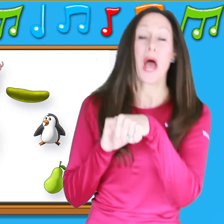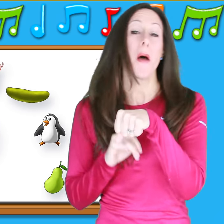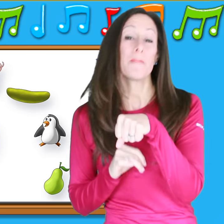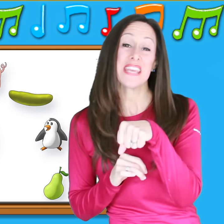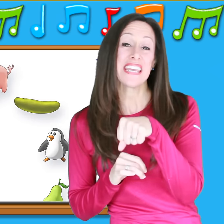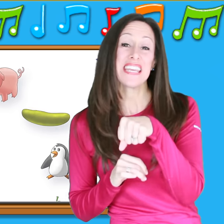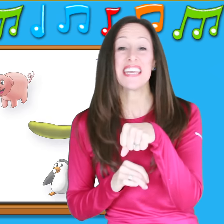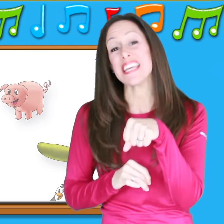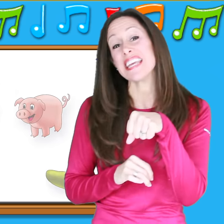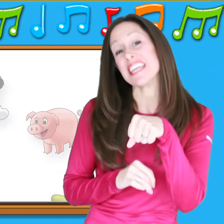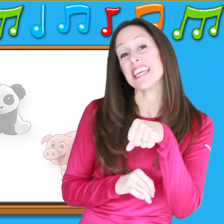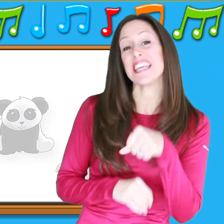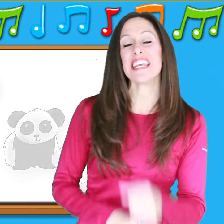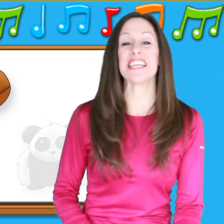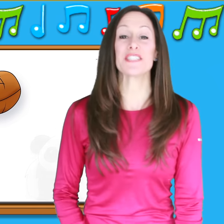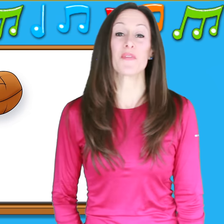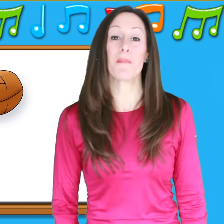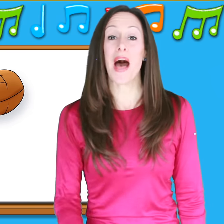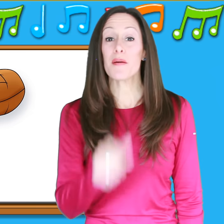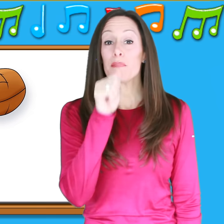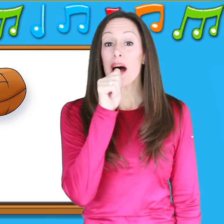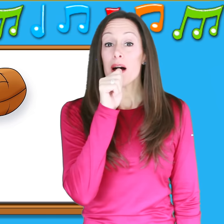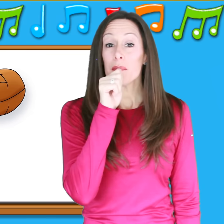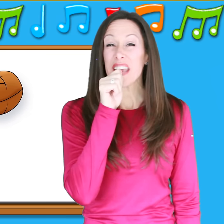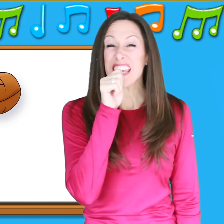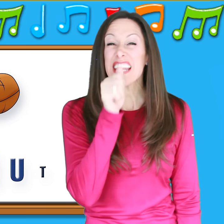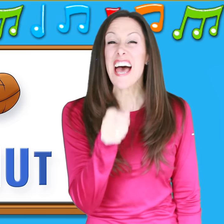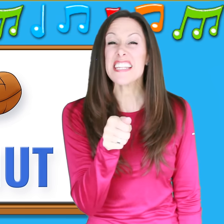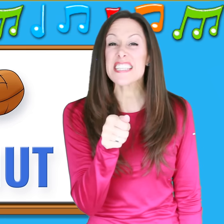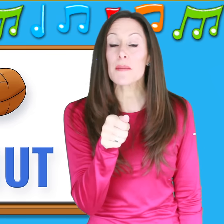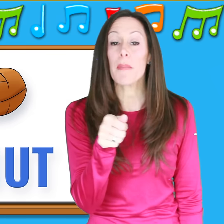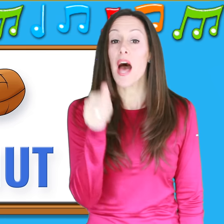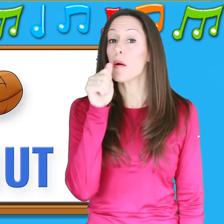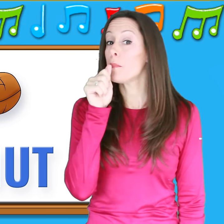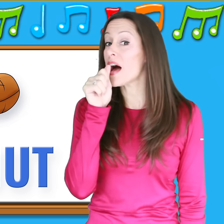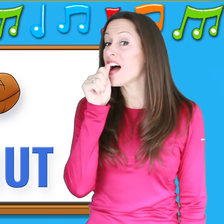P is for peanut,